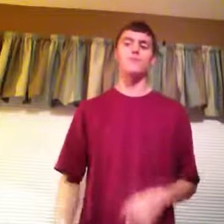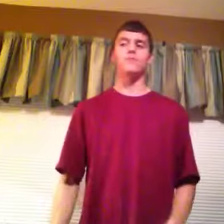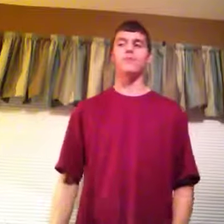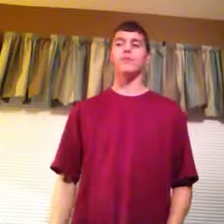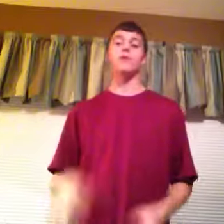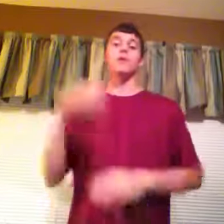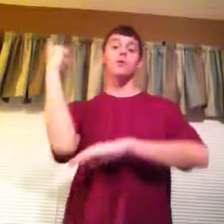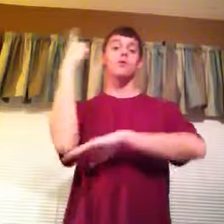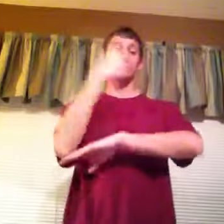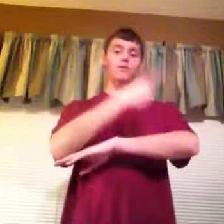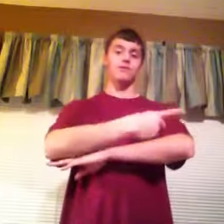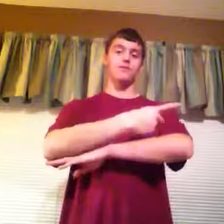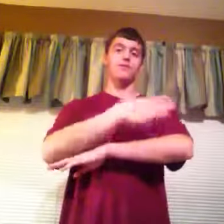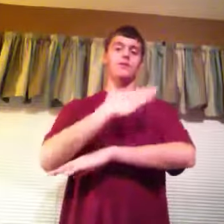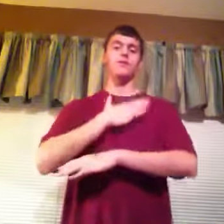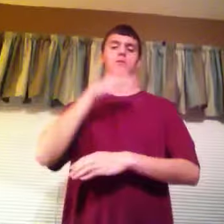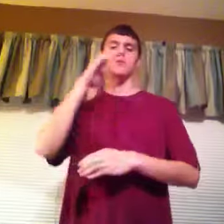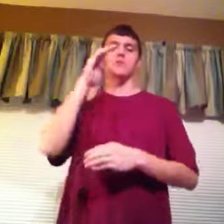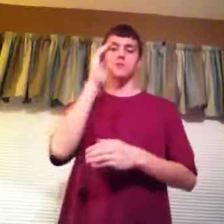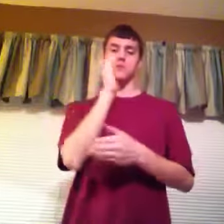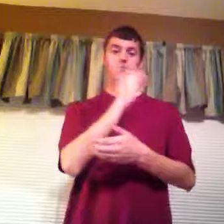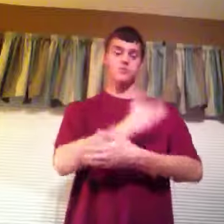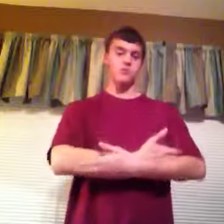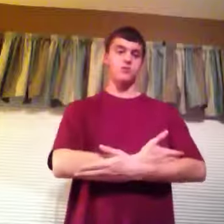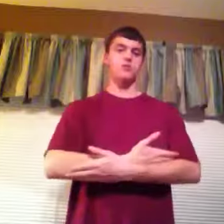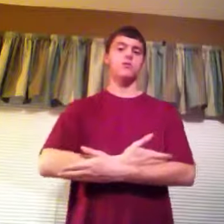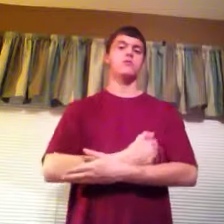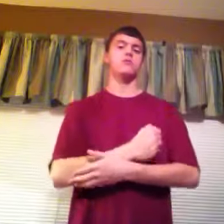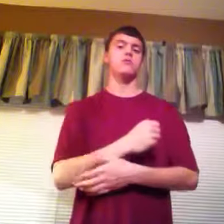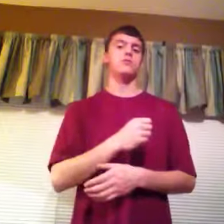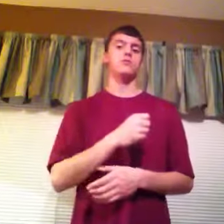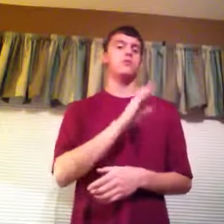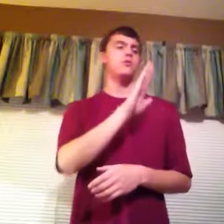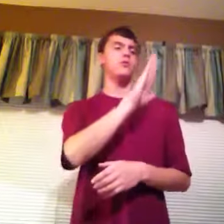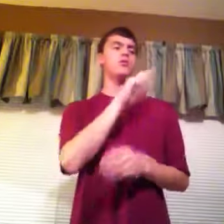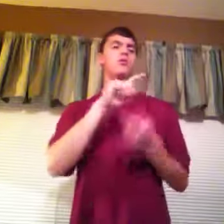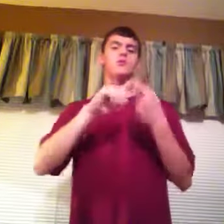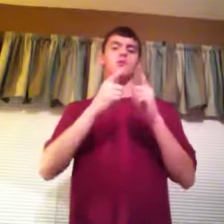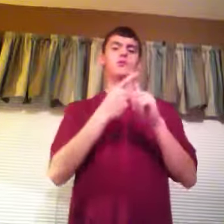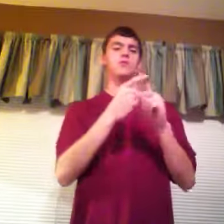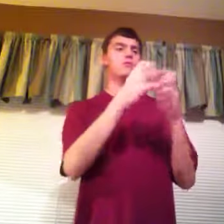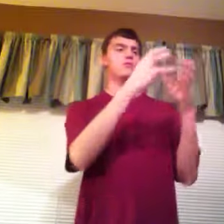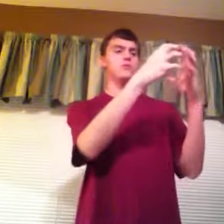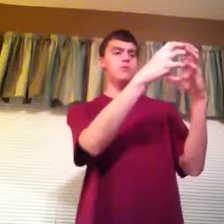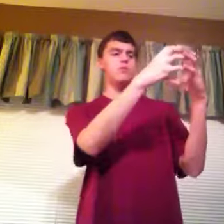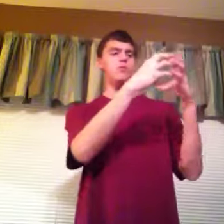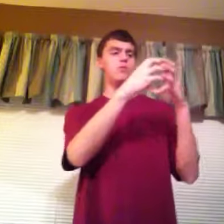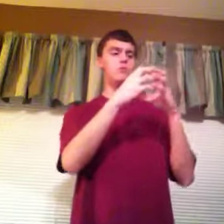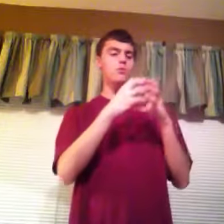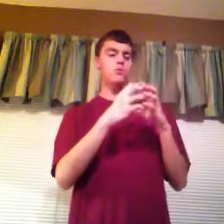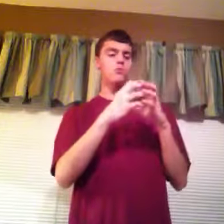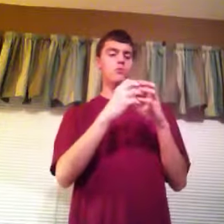and then, they, you need to look for more, they look for two, and we're going